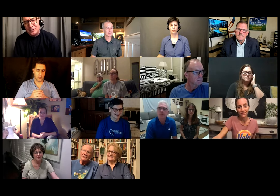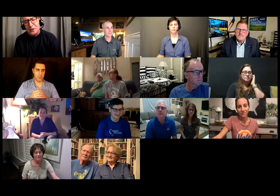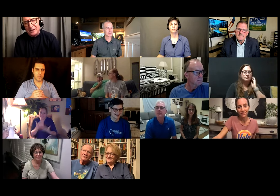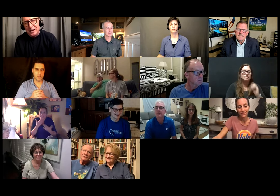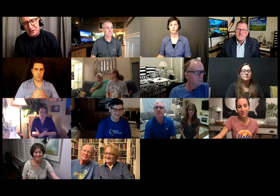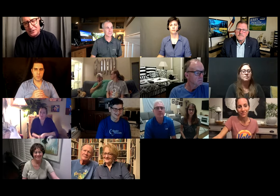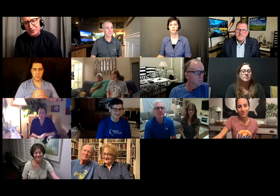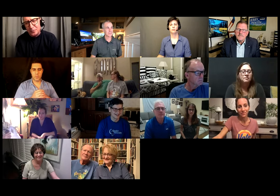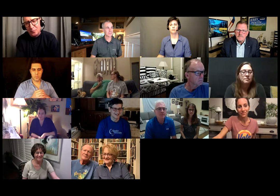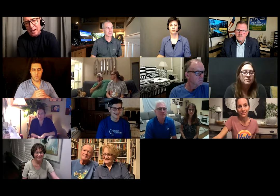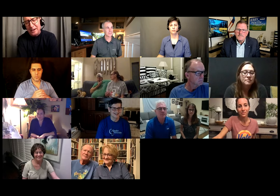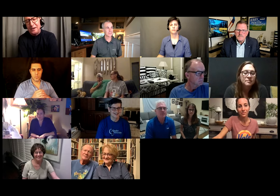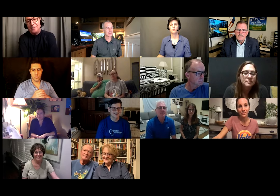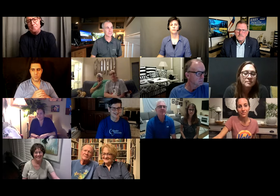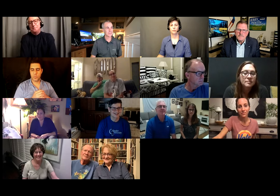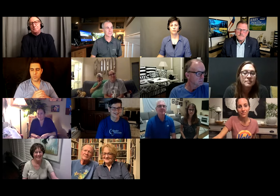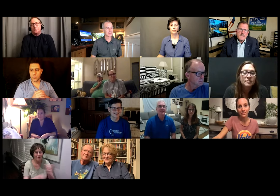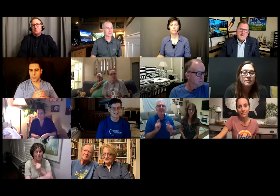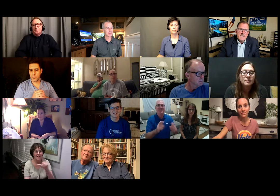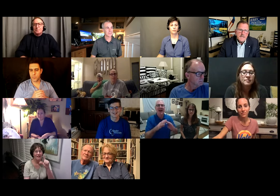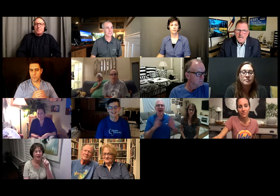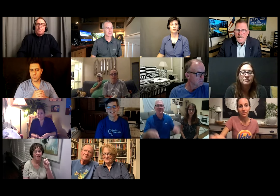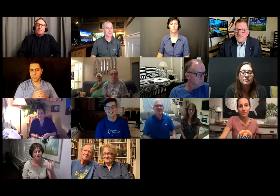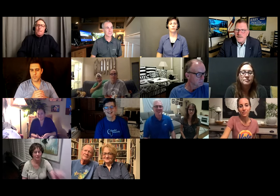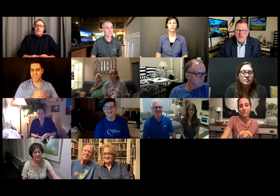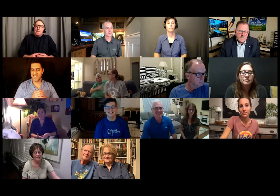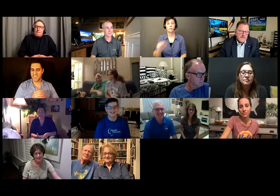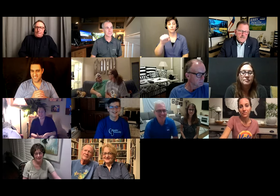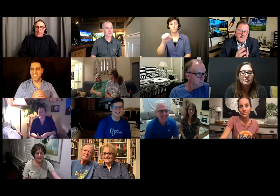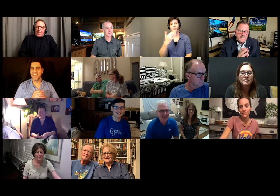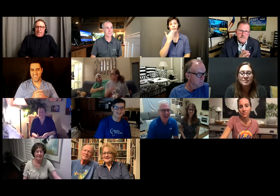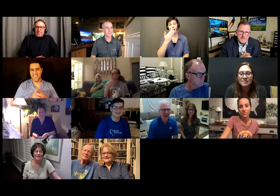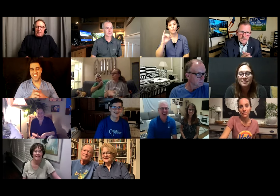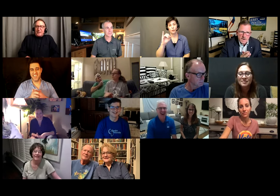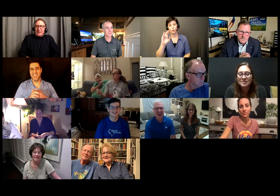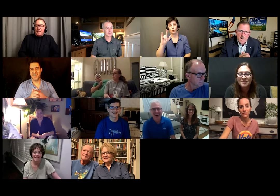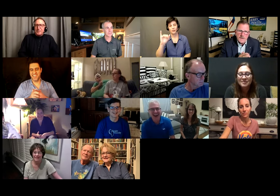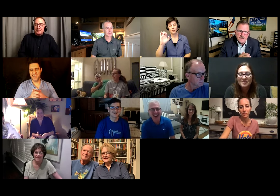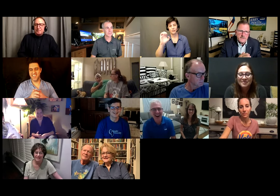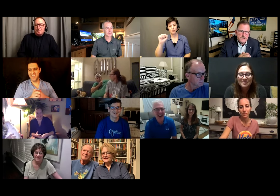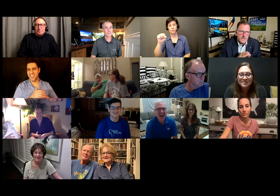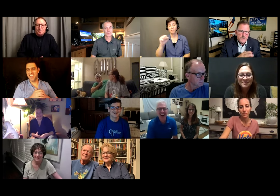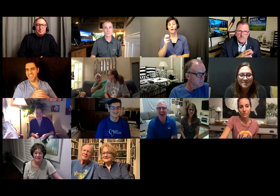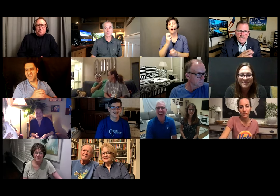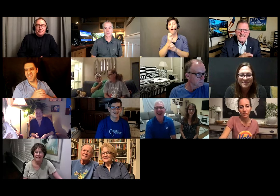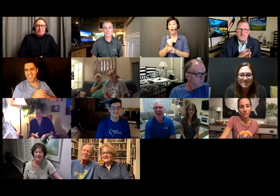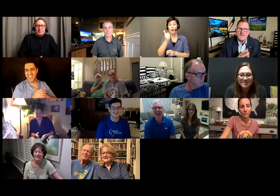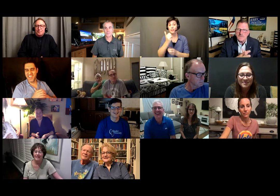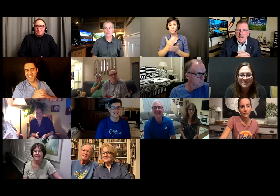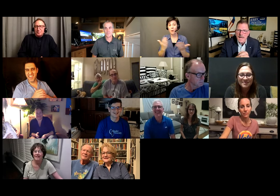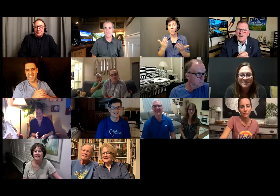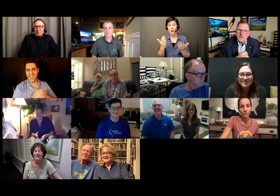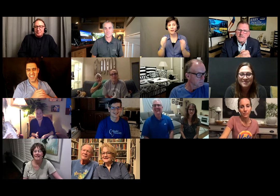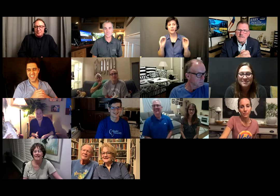as attracting our children to move back here? Yeah, thank you, Julie. You know, the hardest part is there's no